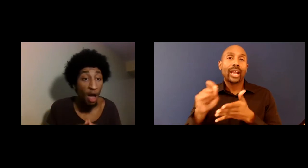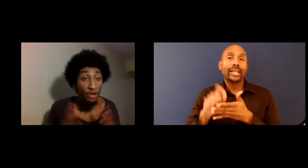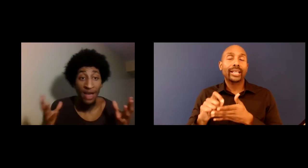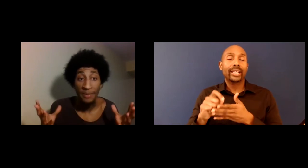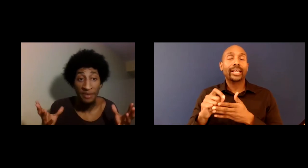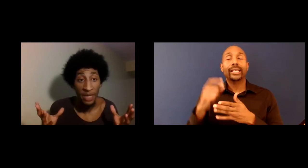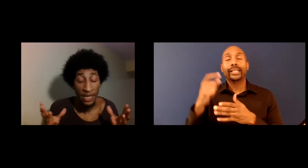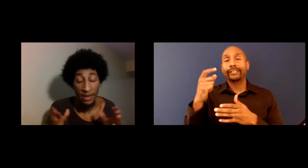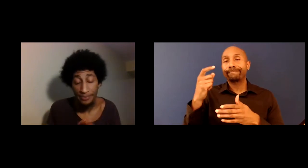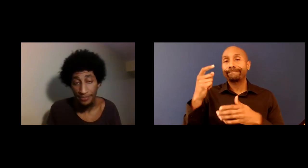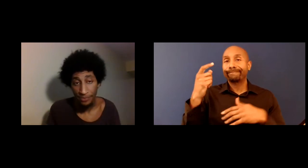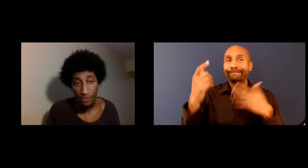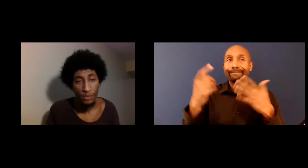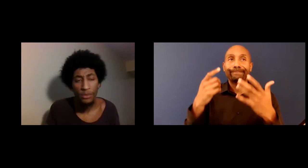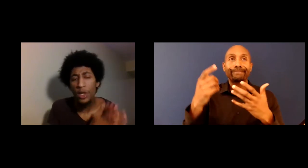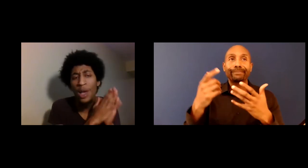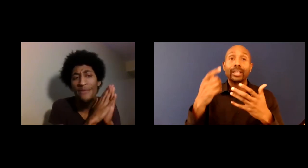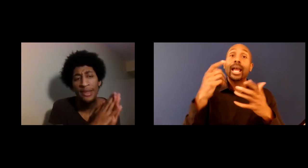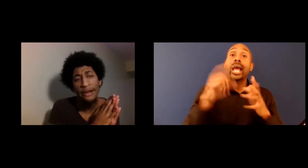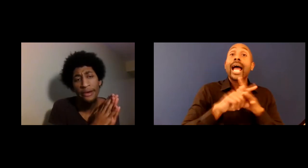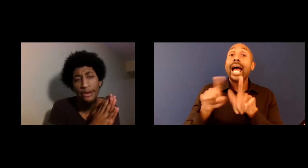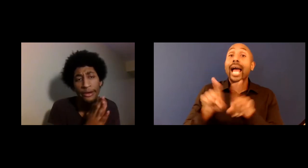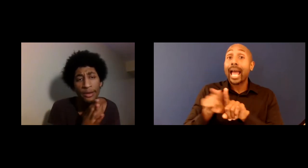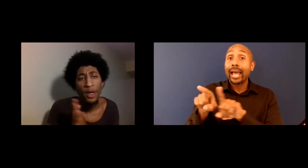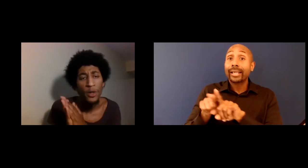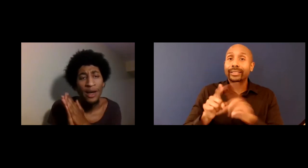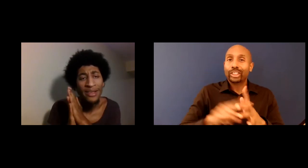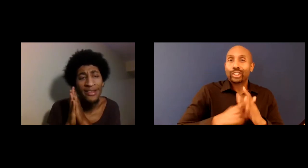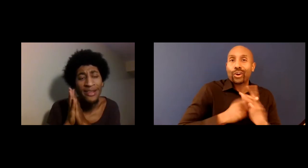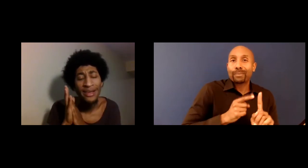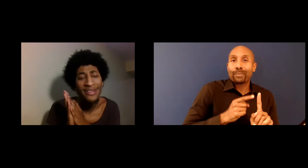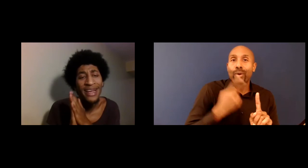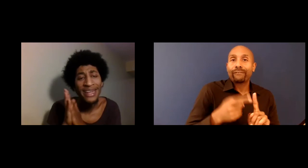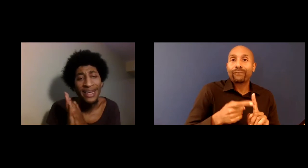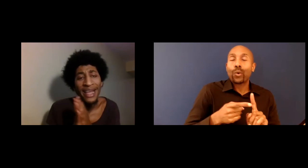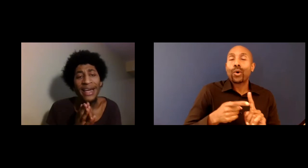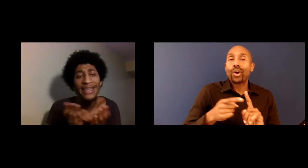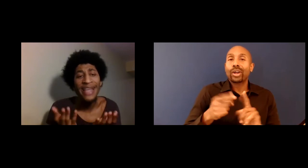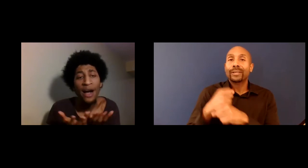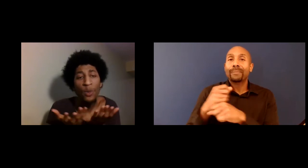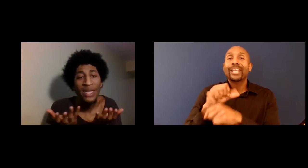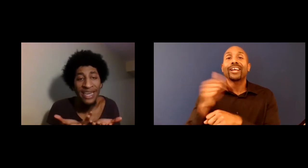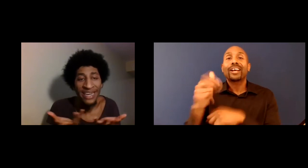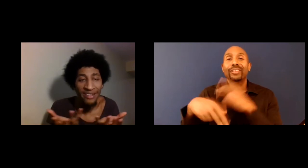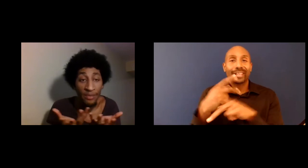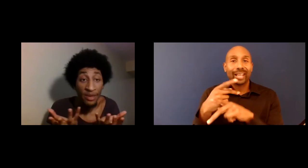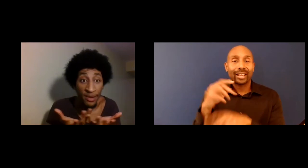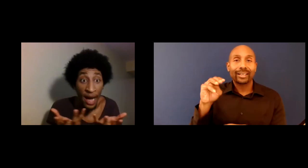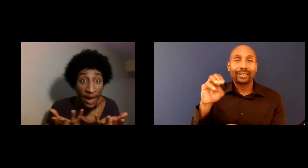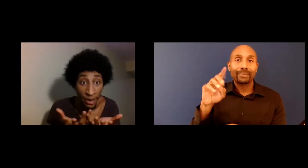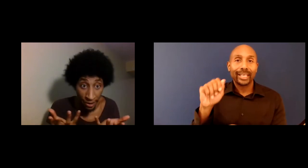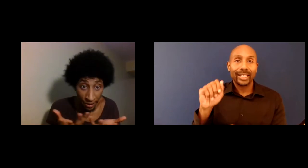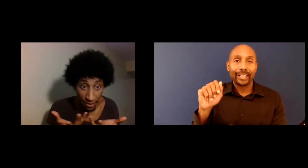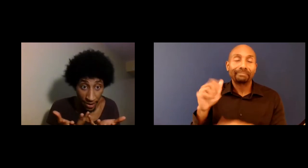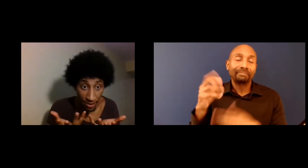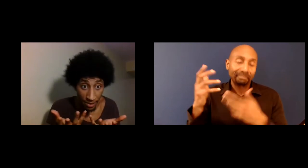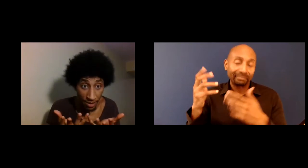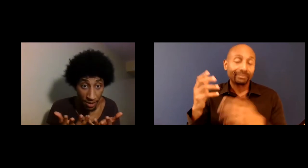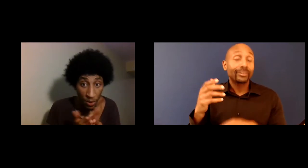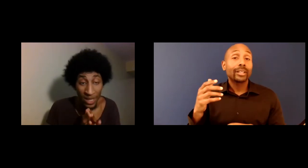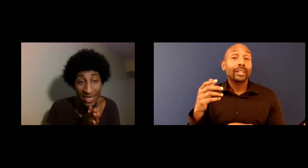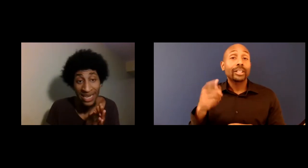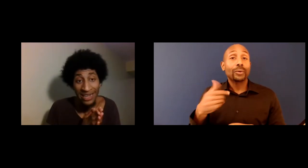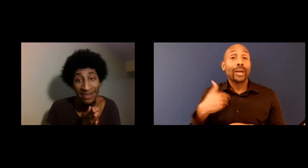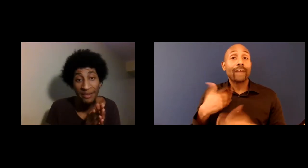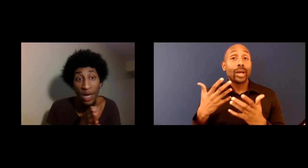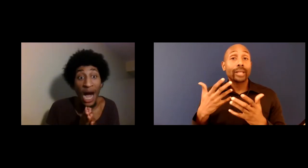creating other types of media, you have this character, you have this setting, and now we need some desire.